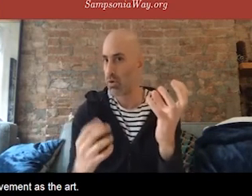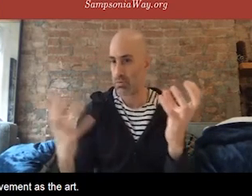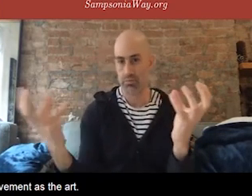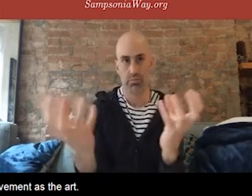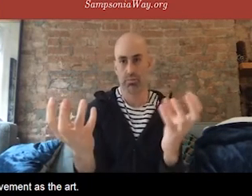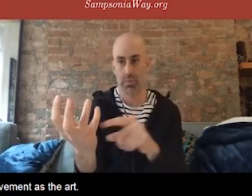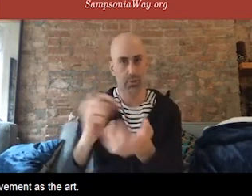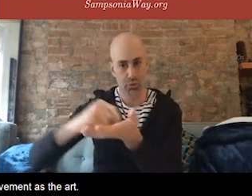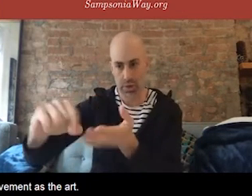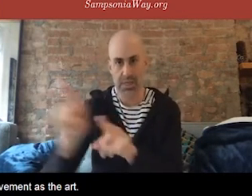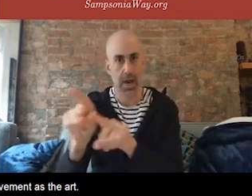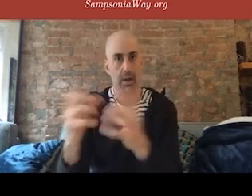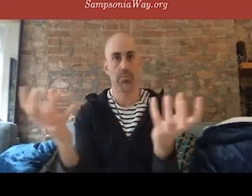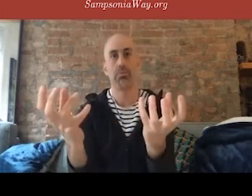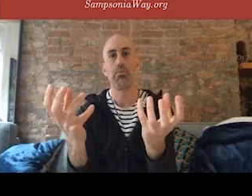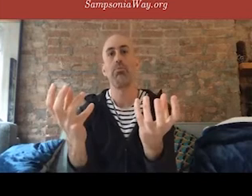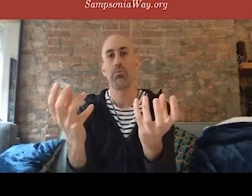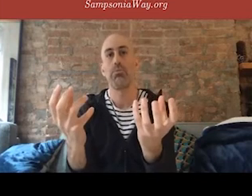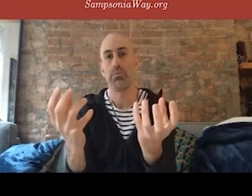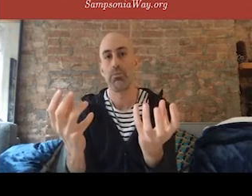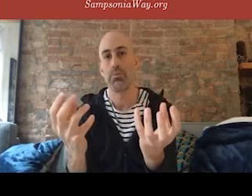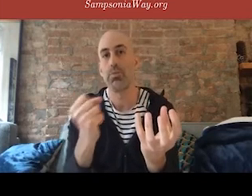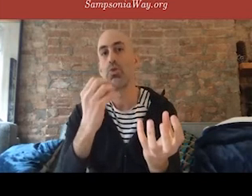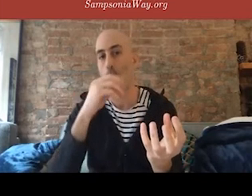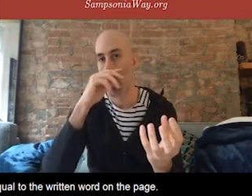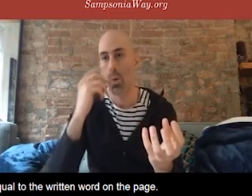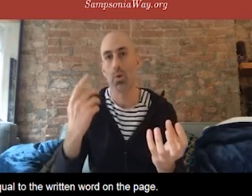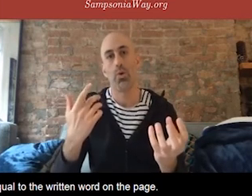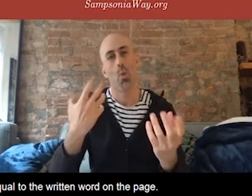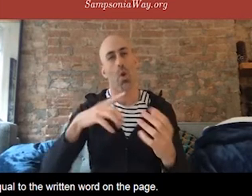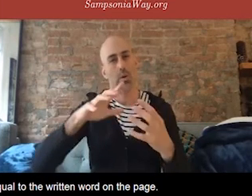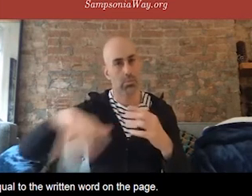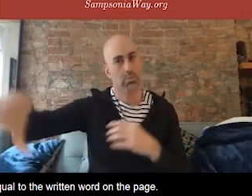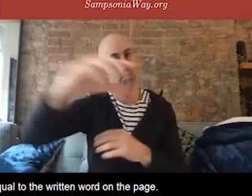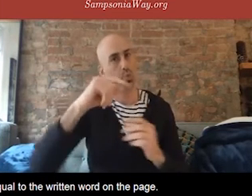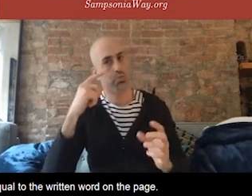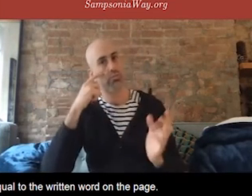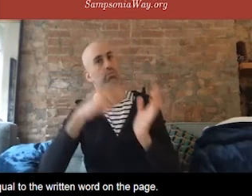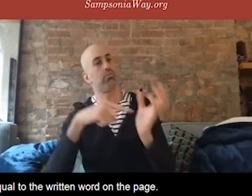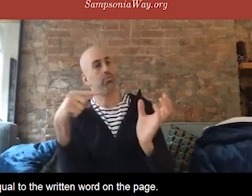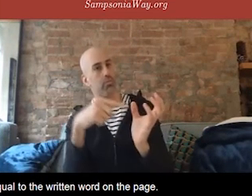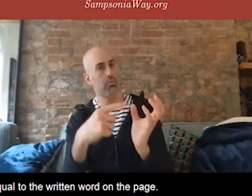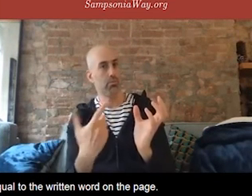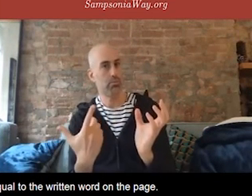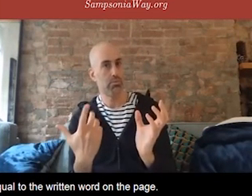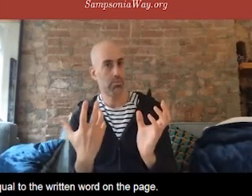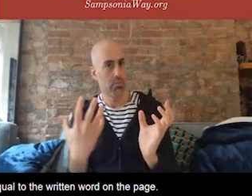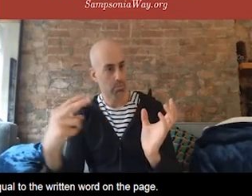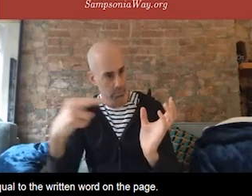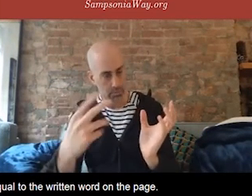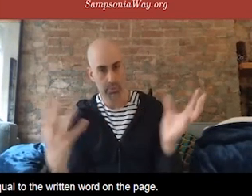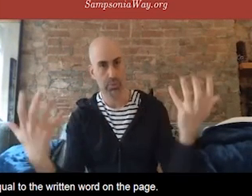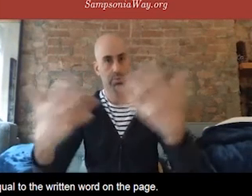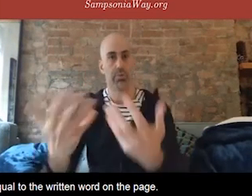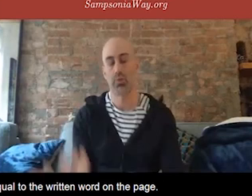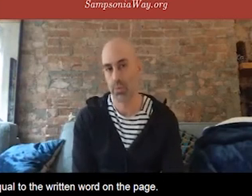as the art. The yeah. performance as movement is